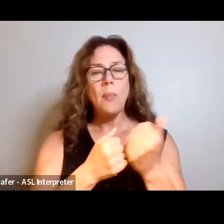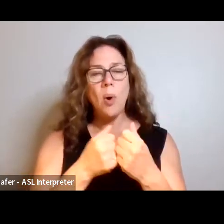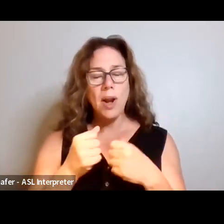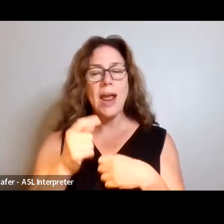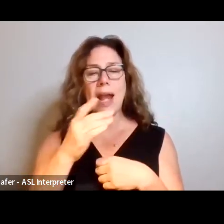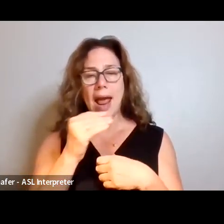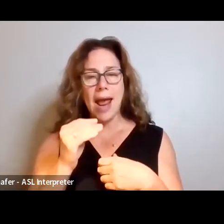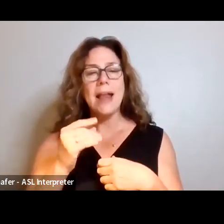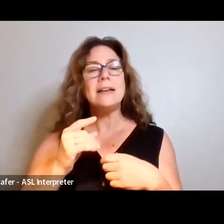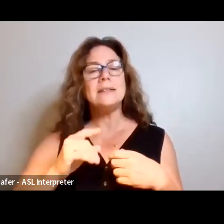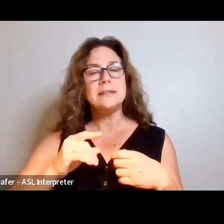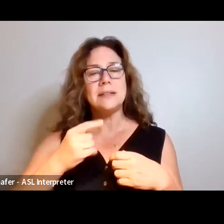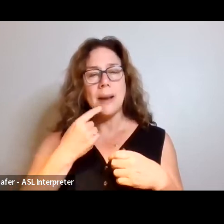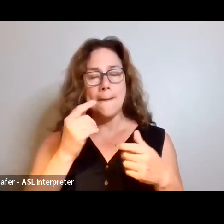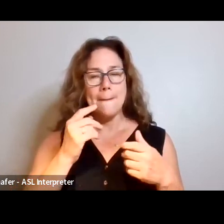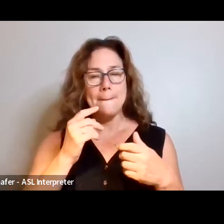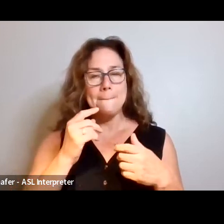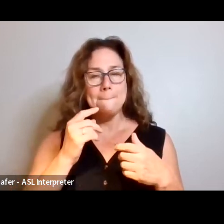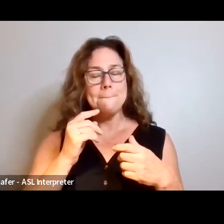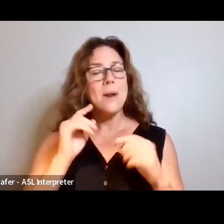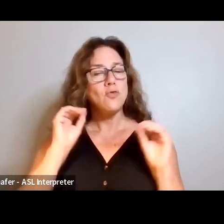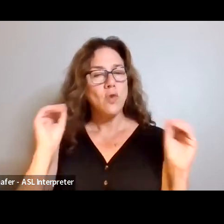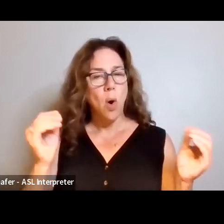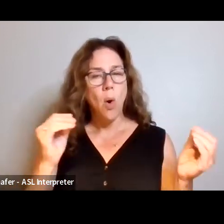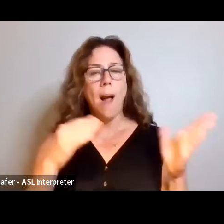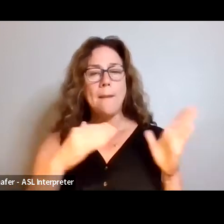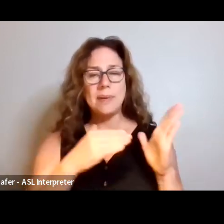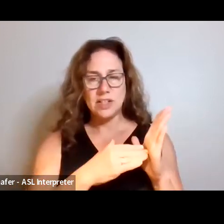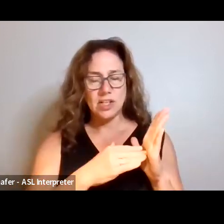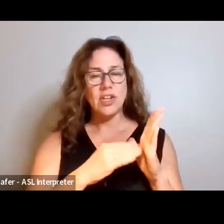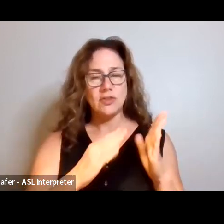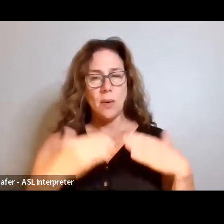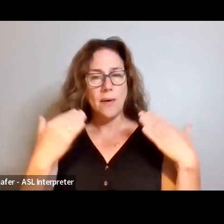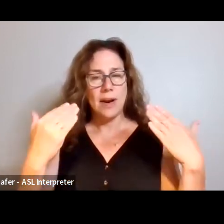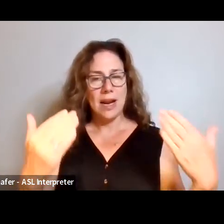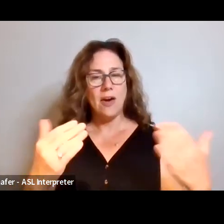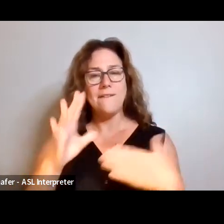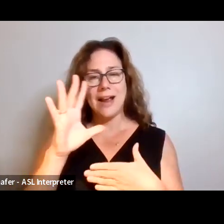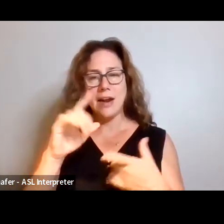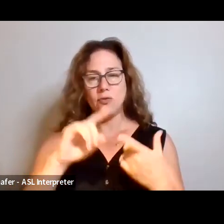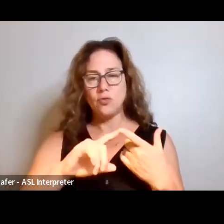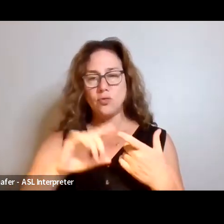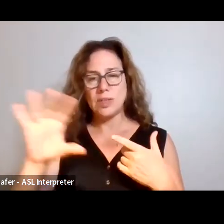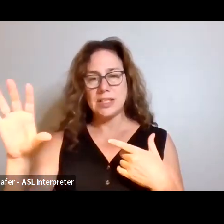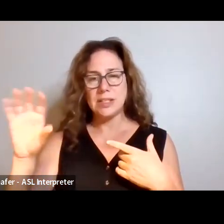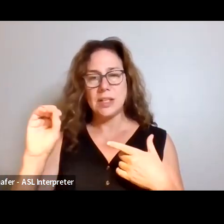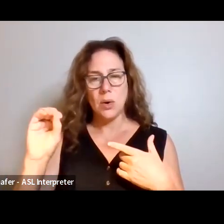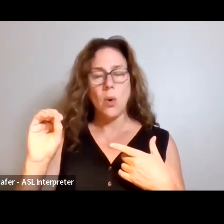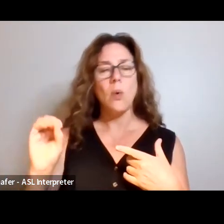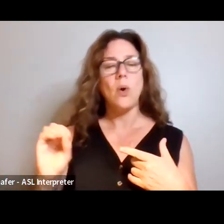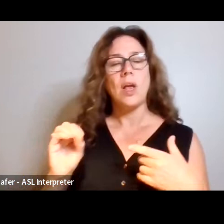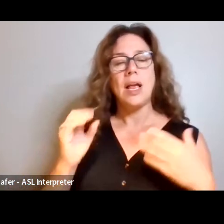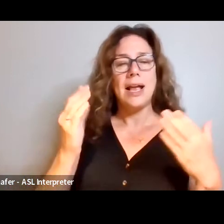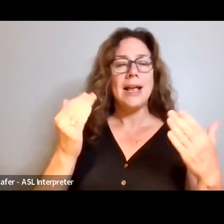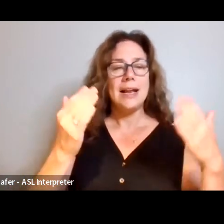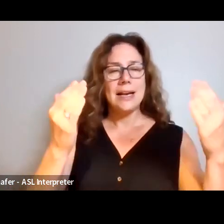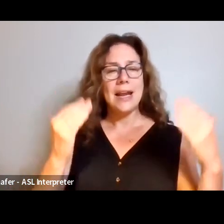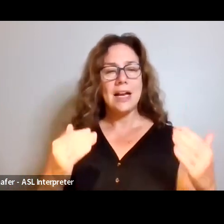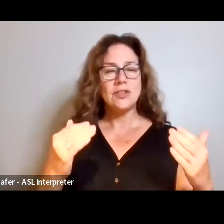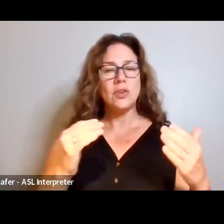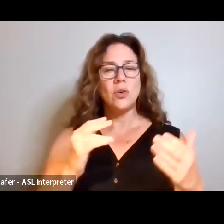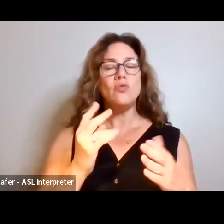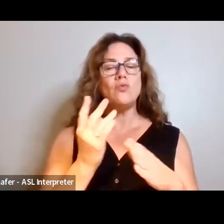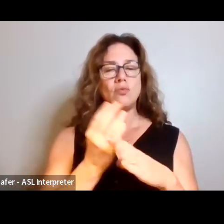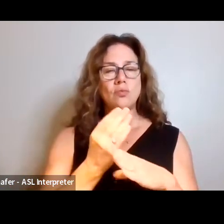aye. Aye. Any opposed? Hearing none, motion carried 5-0. Next item. Next item is the revised administrator manager